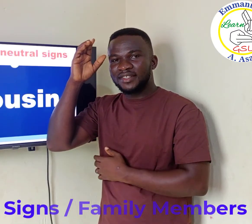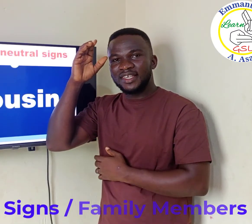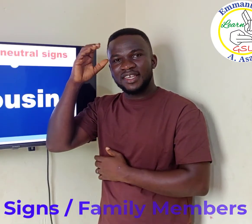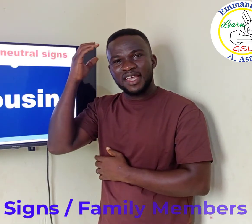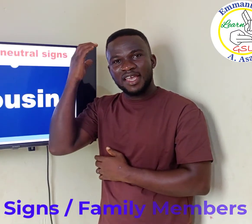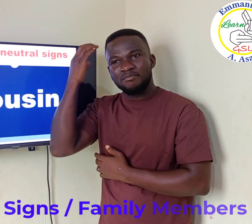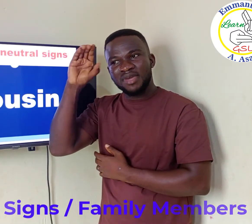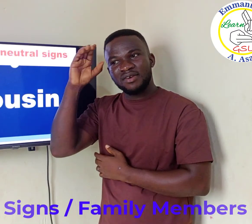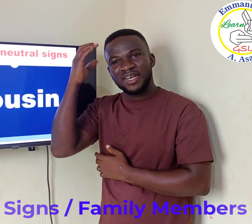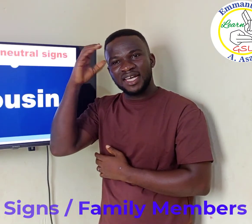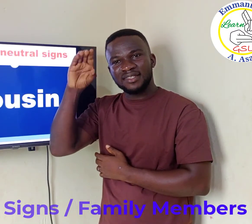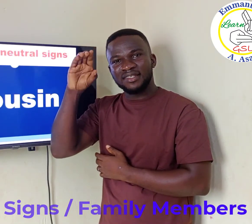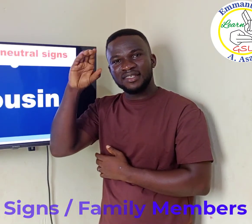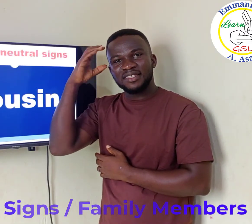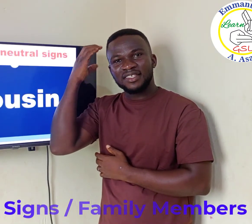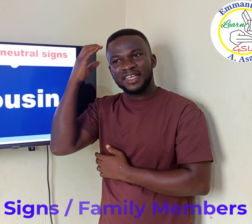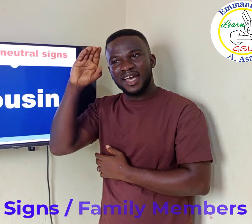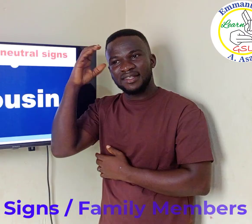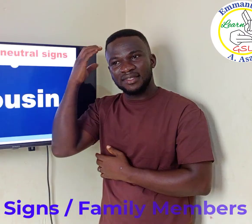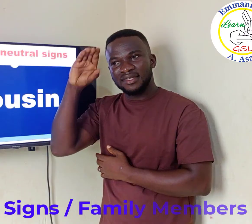say male cousin, cousin.